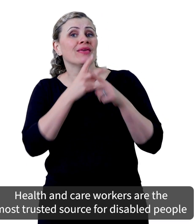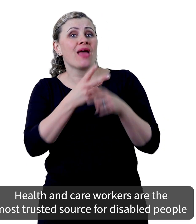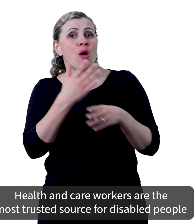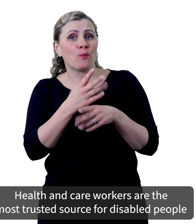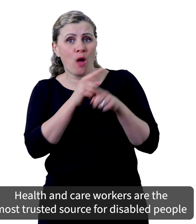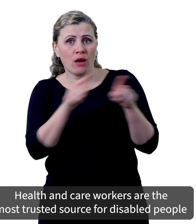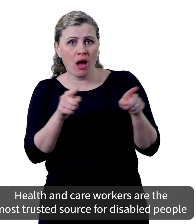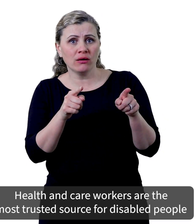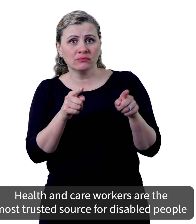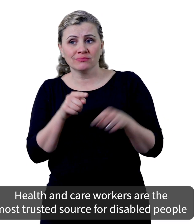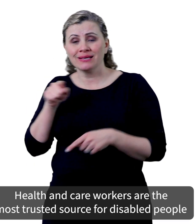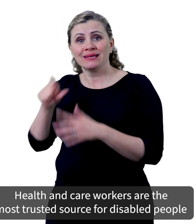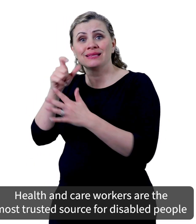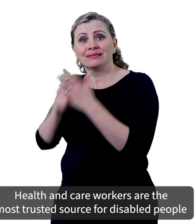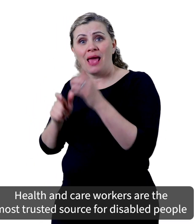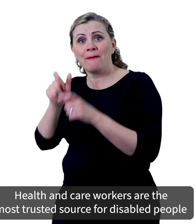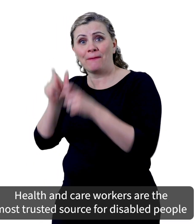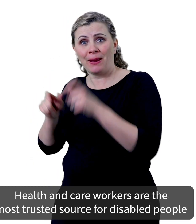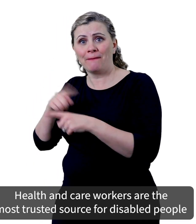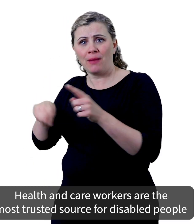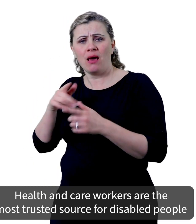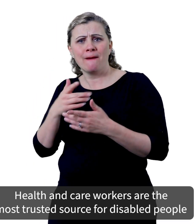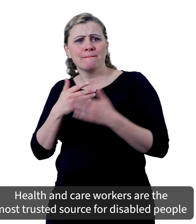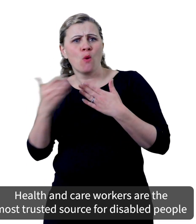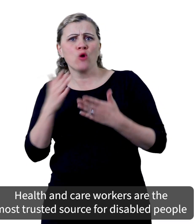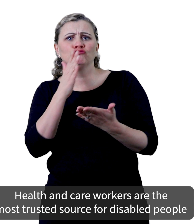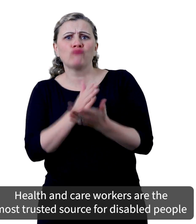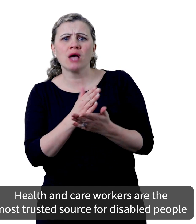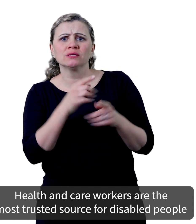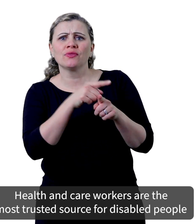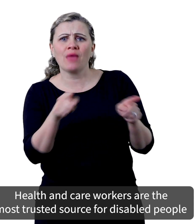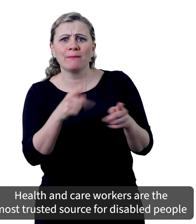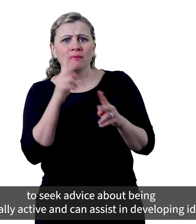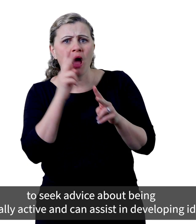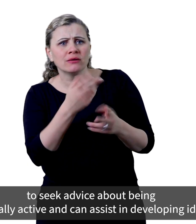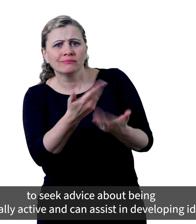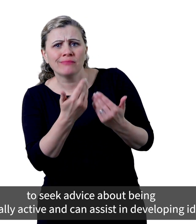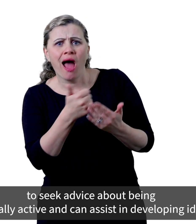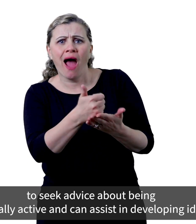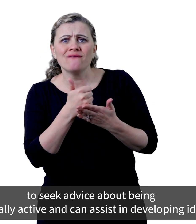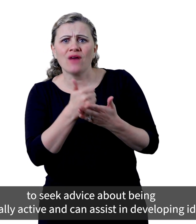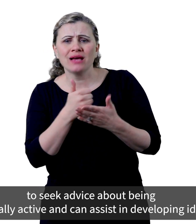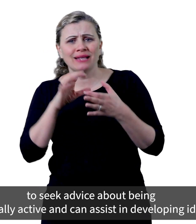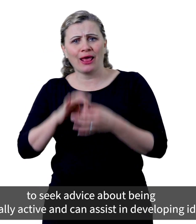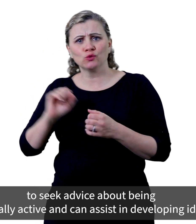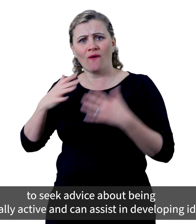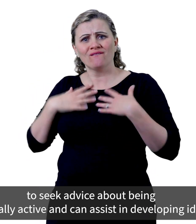Health and care workers are the most trusted source for disabled people to seek advice about being physically